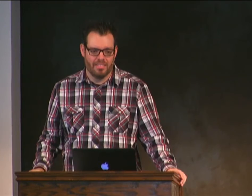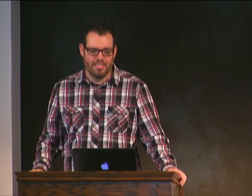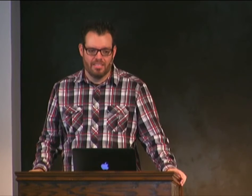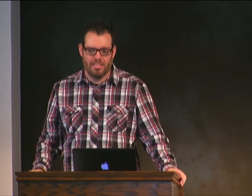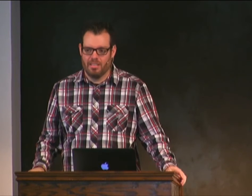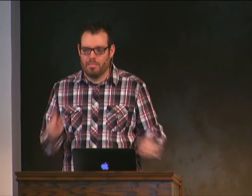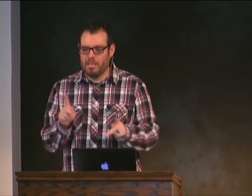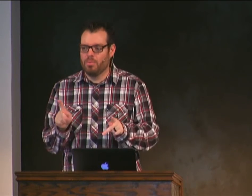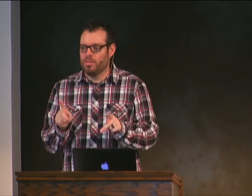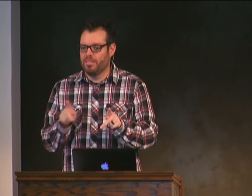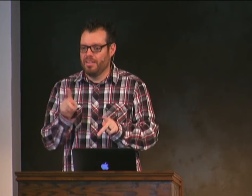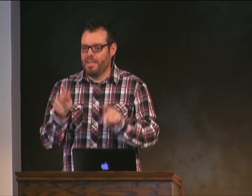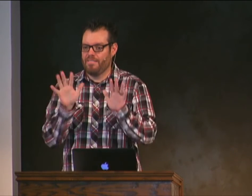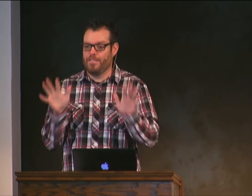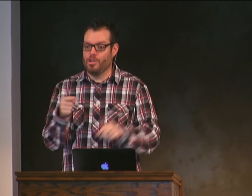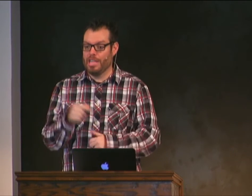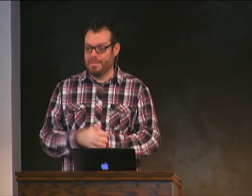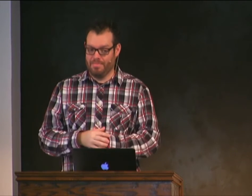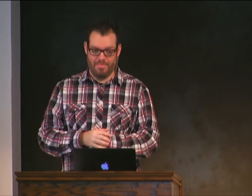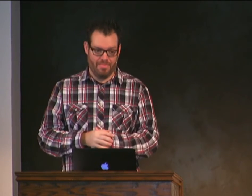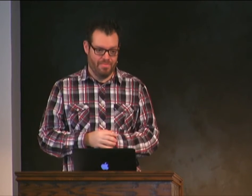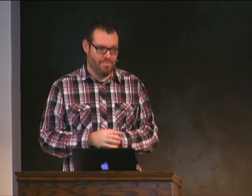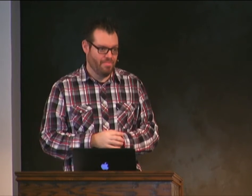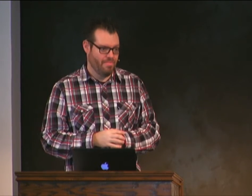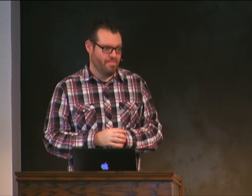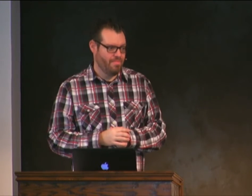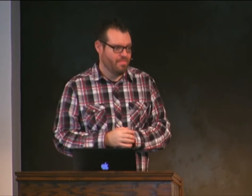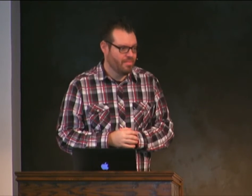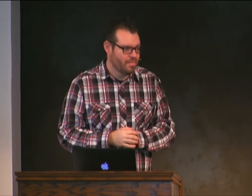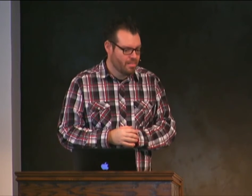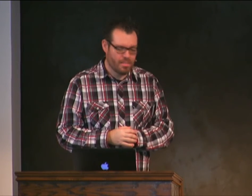them. People fear them.